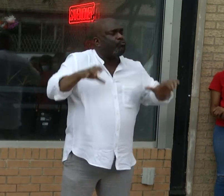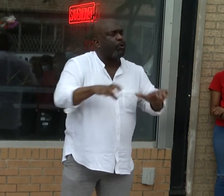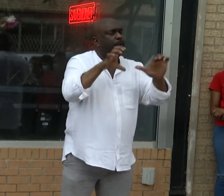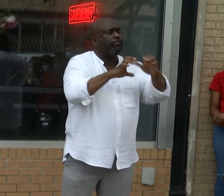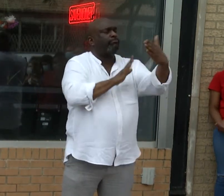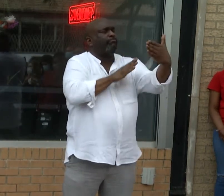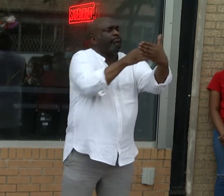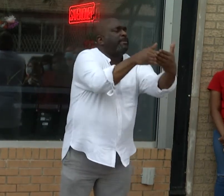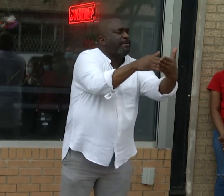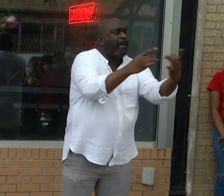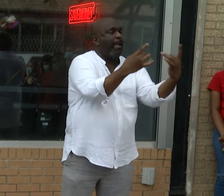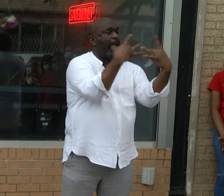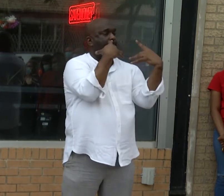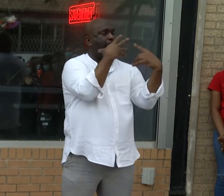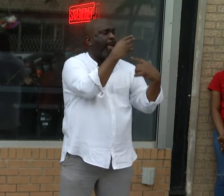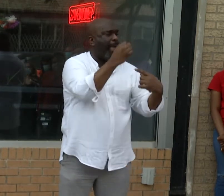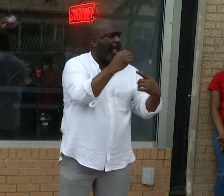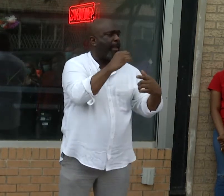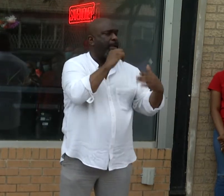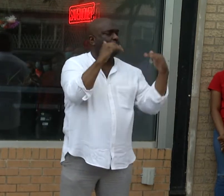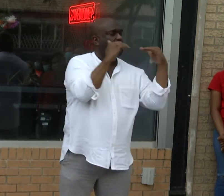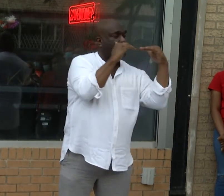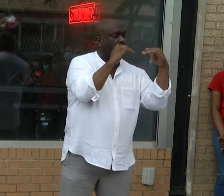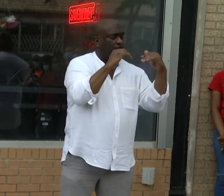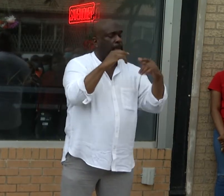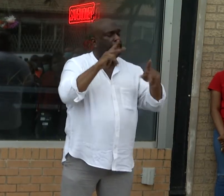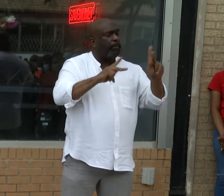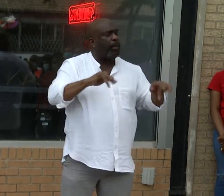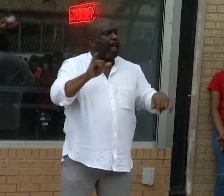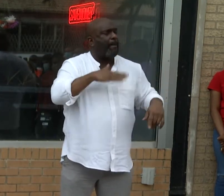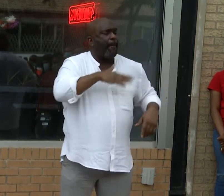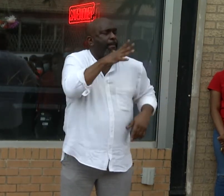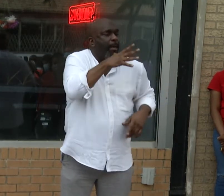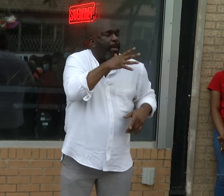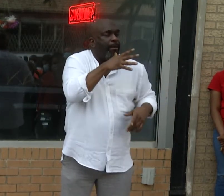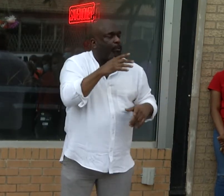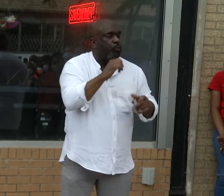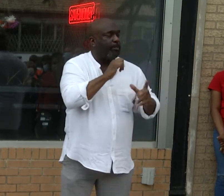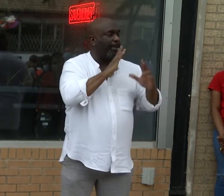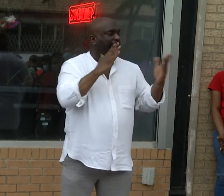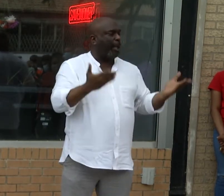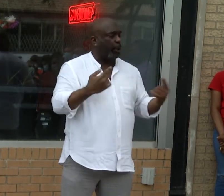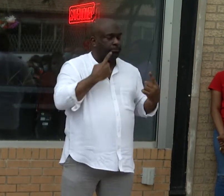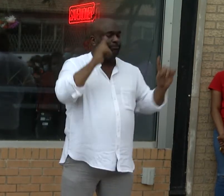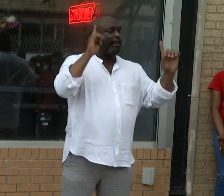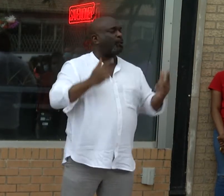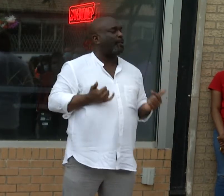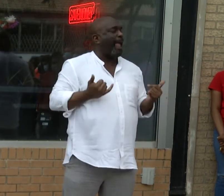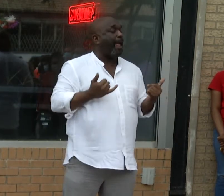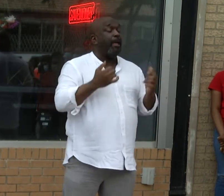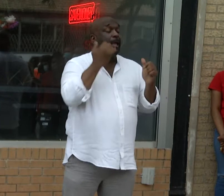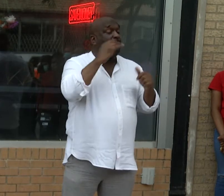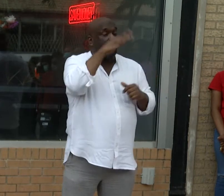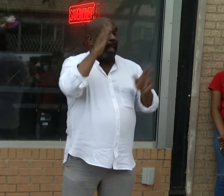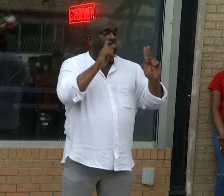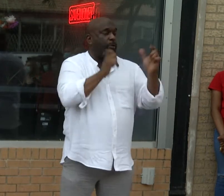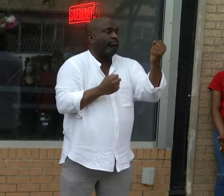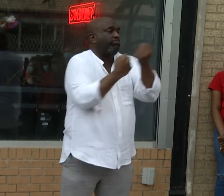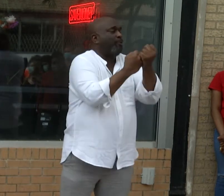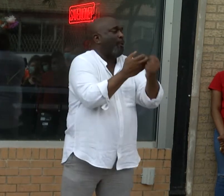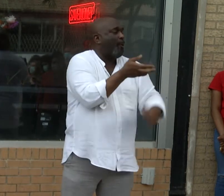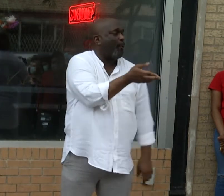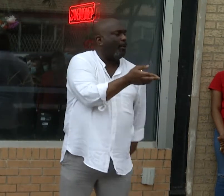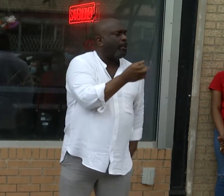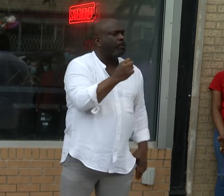injustice, because the most vulnerable immigrants, like my mother, wouldn't be here today if not for black people standing up for her. So